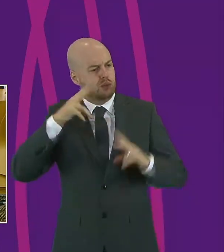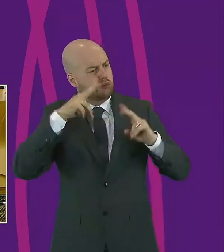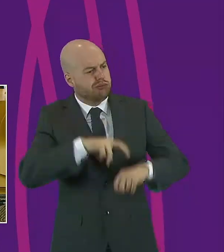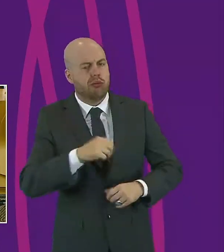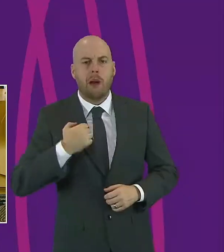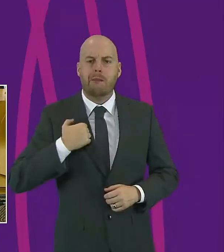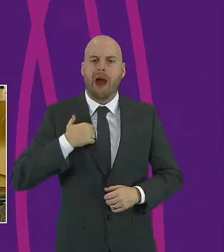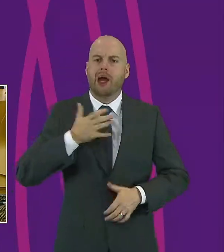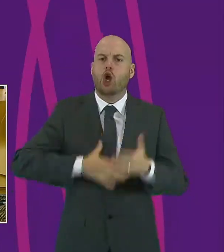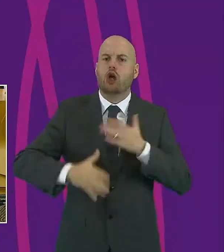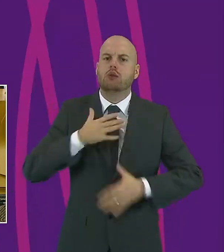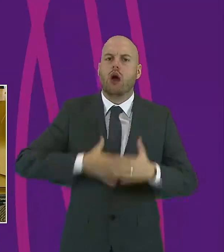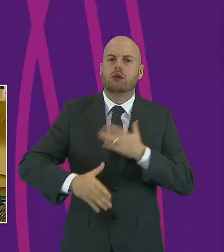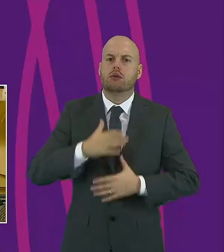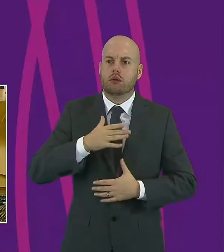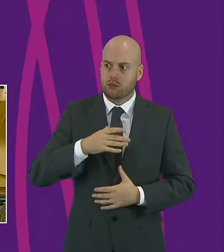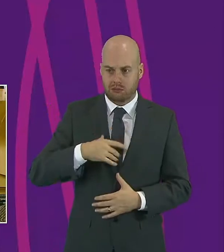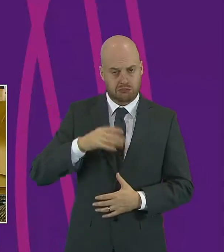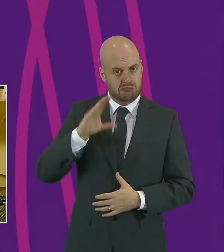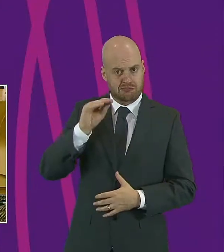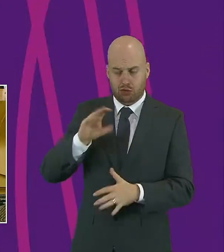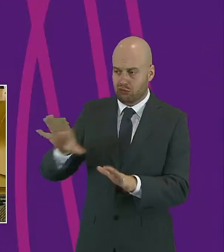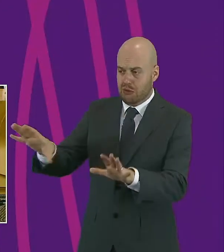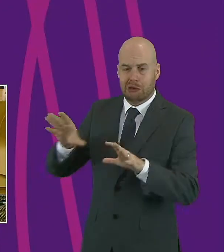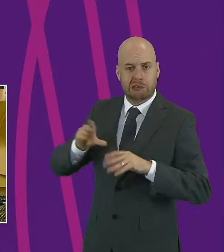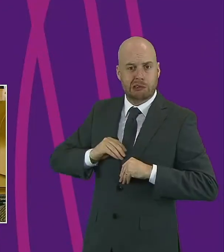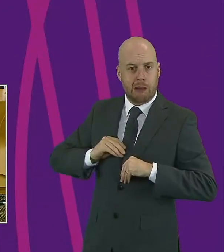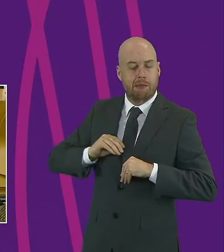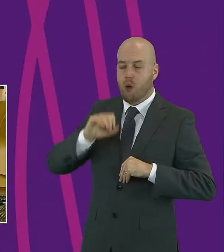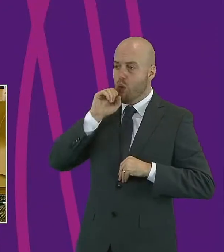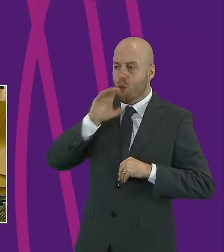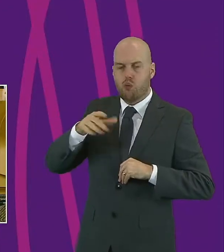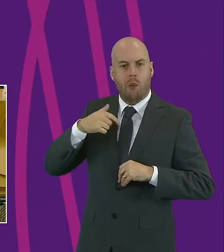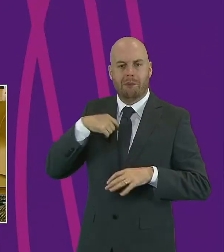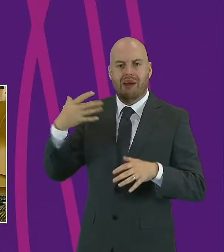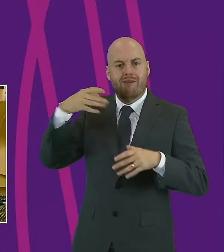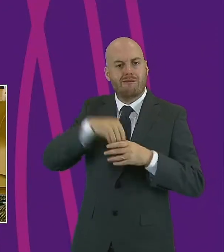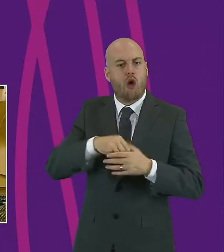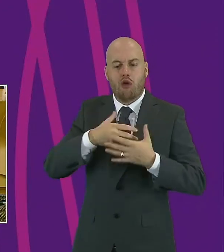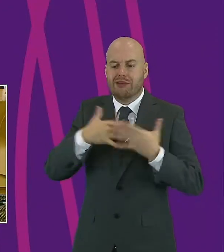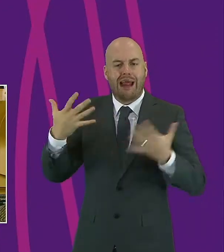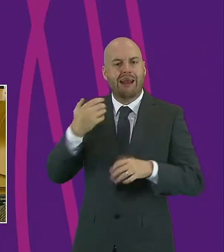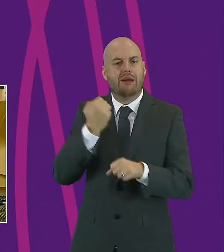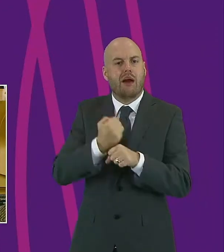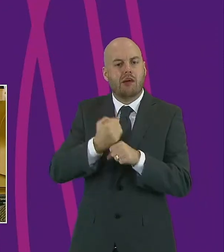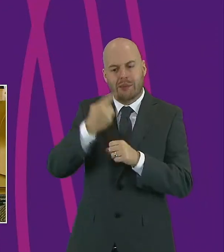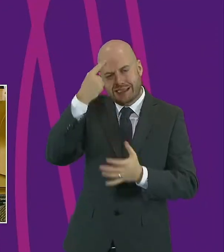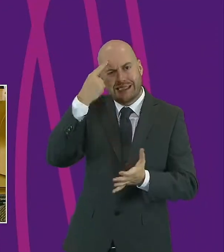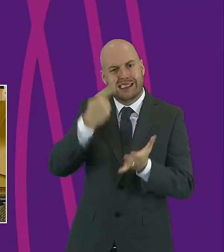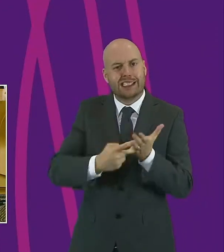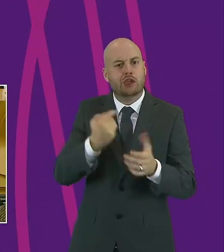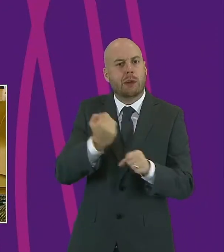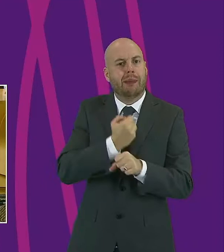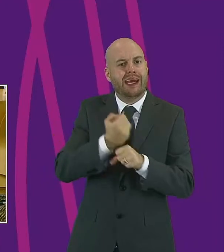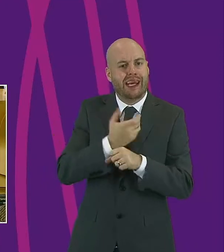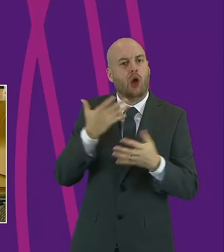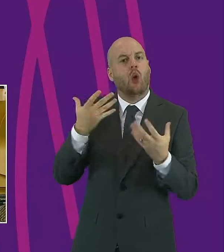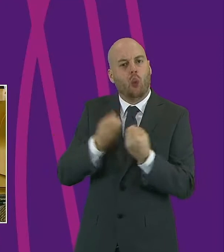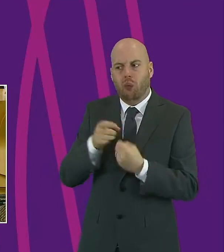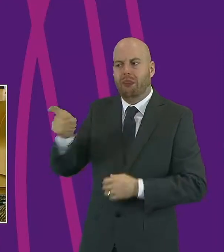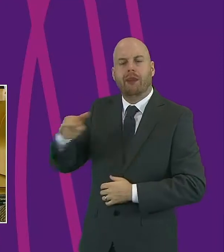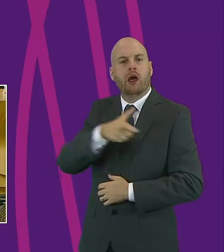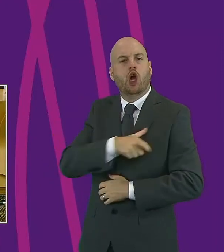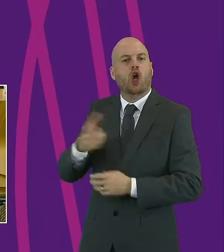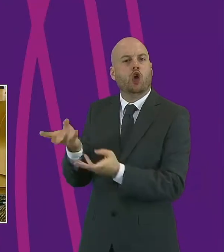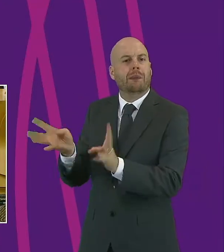any decision-making in terms of the government's interaction with the committee. So I am not going to instruct the government, because it would not be appropriate for